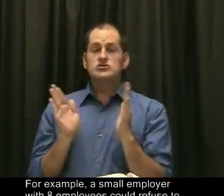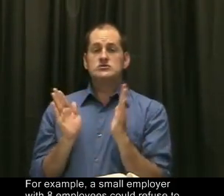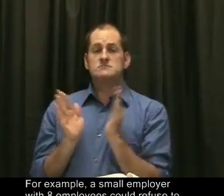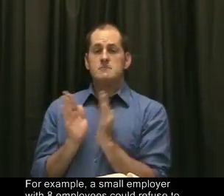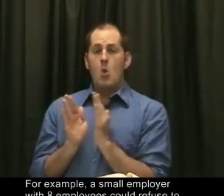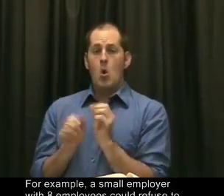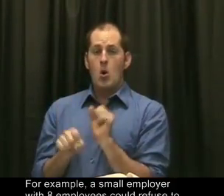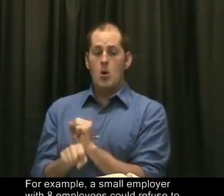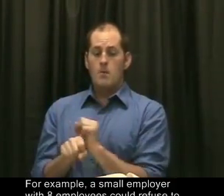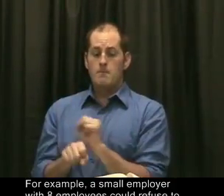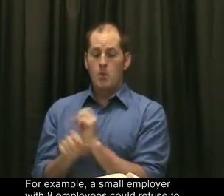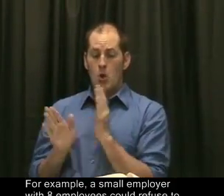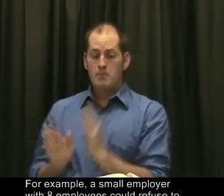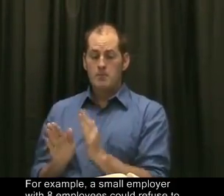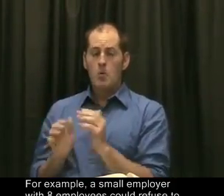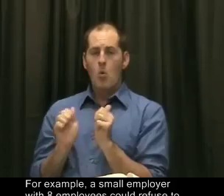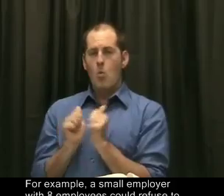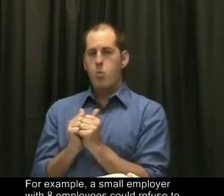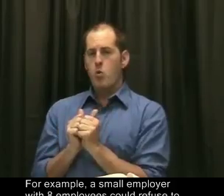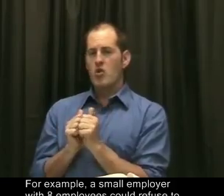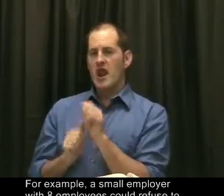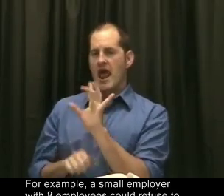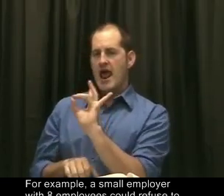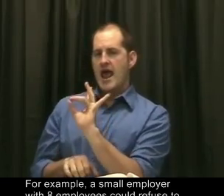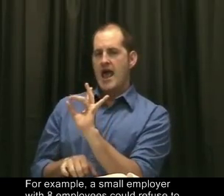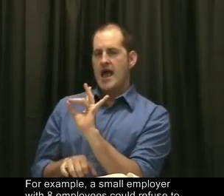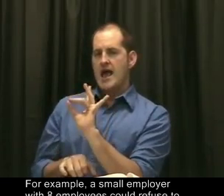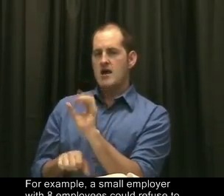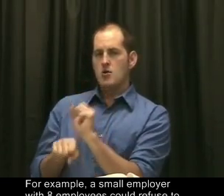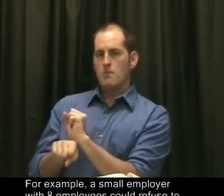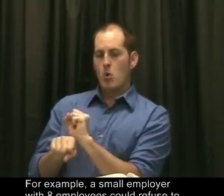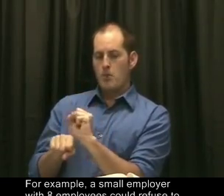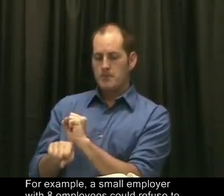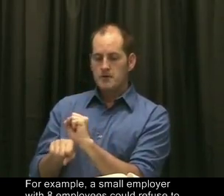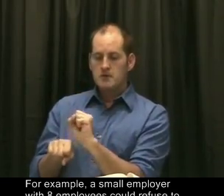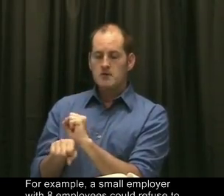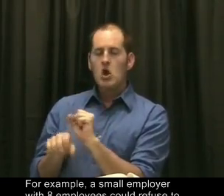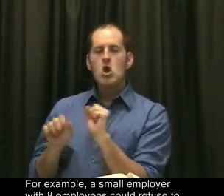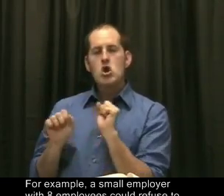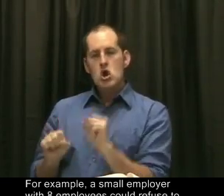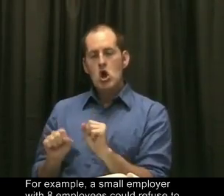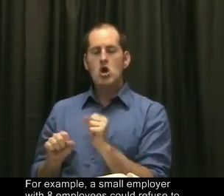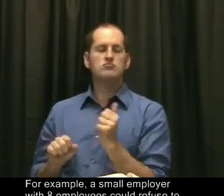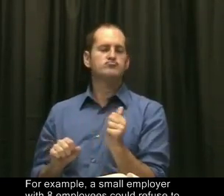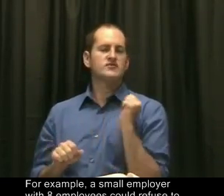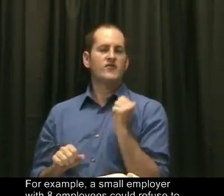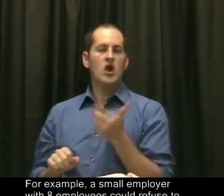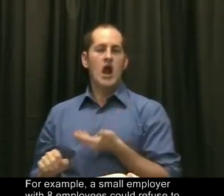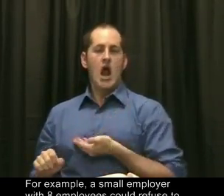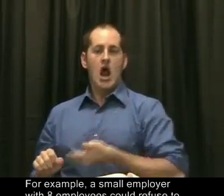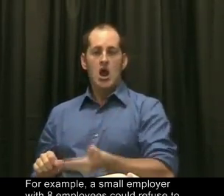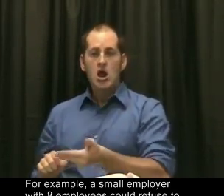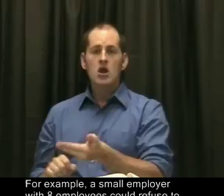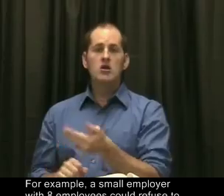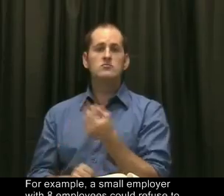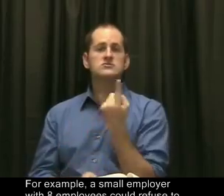For example, a small employer with 8 employees could refuse to